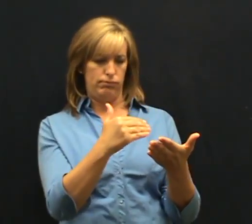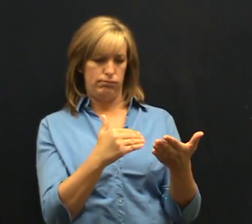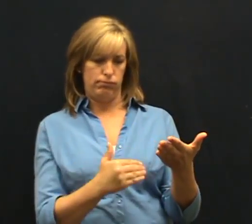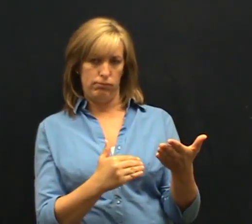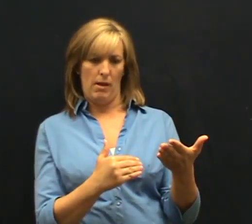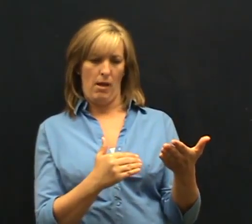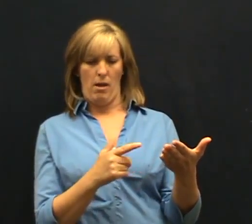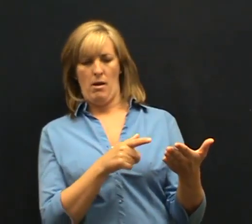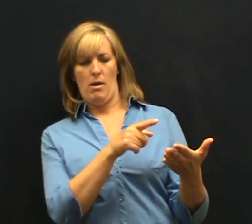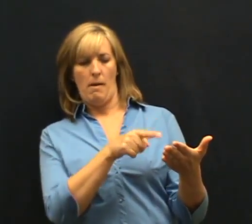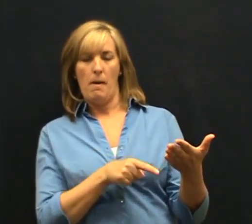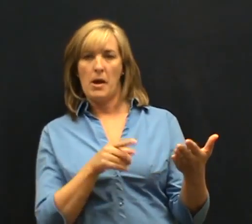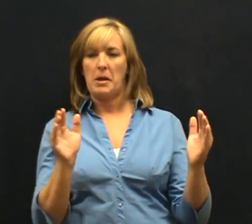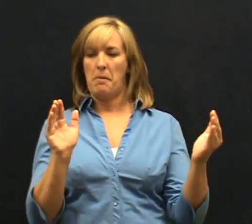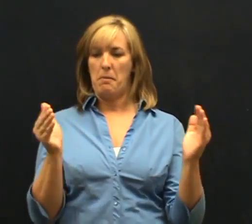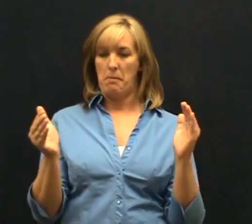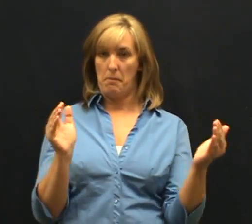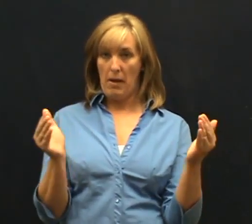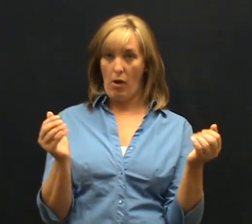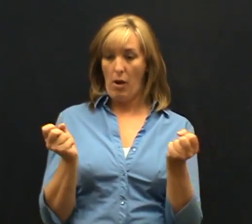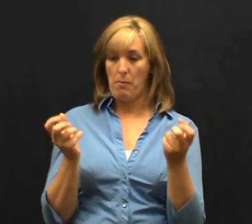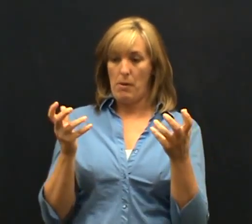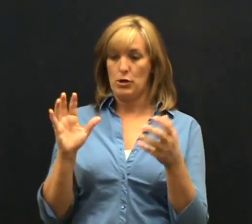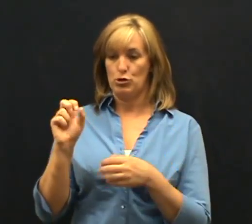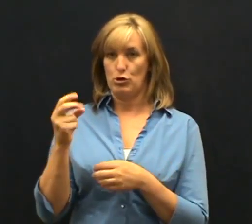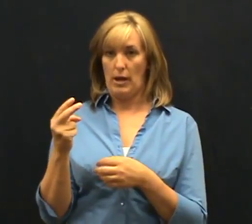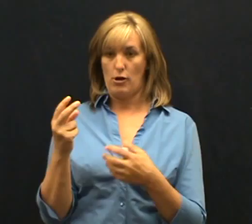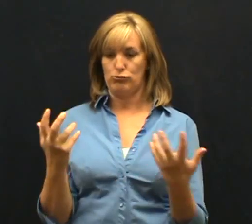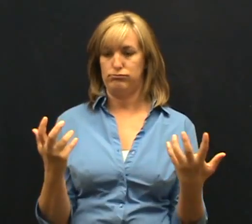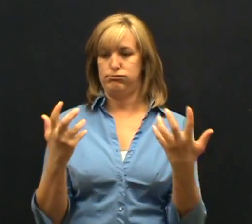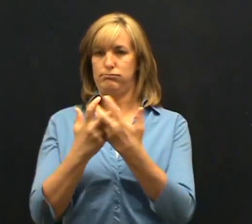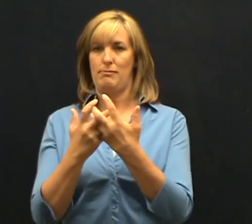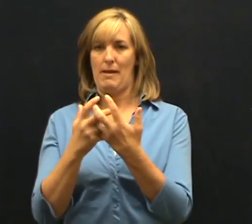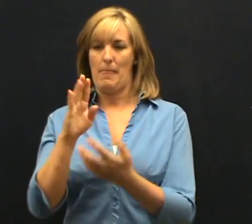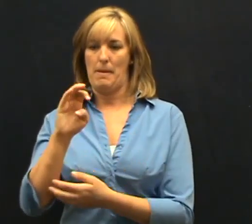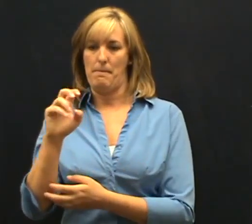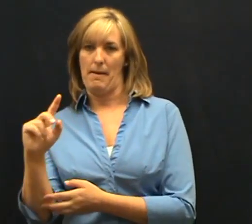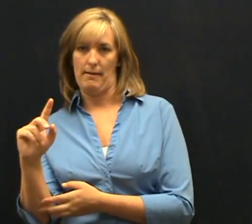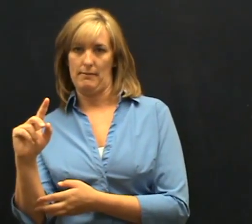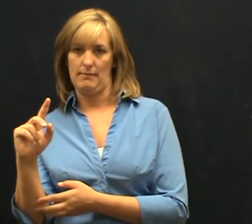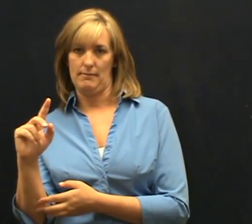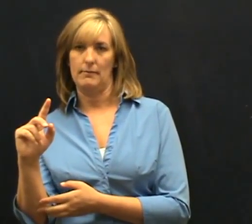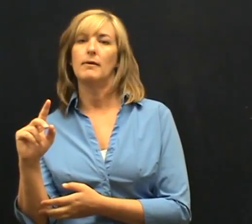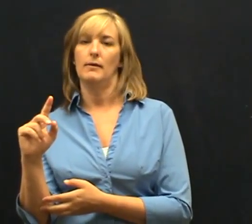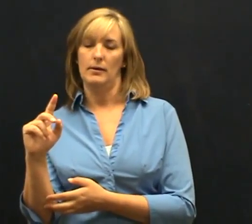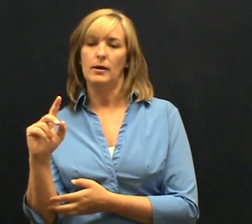that actually is in the bank. That's called a bank reconciliation. We're going to look at those now.